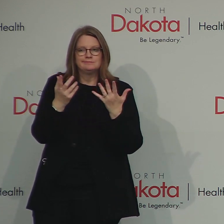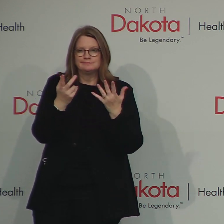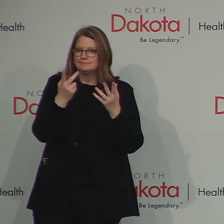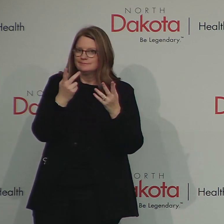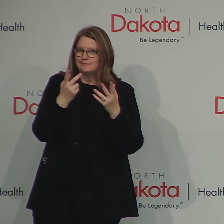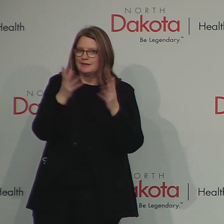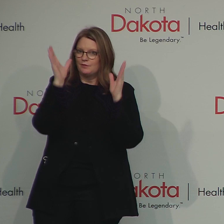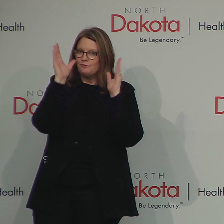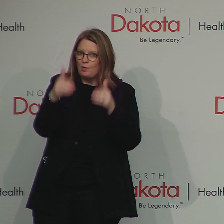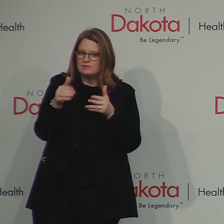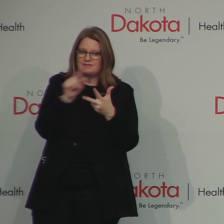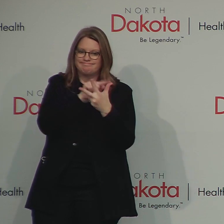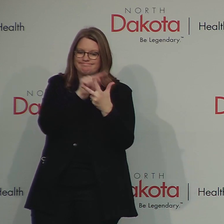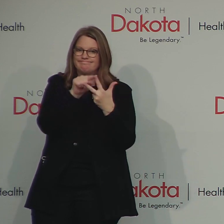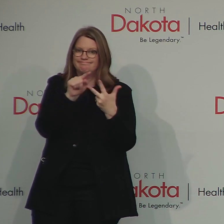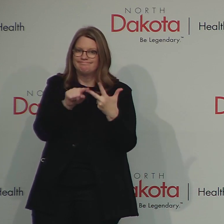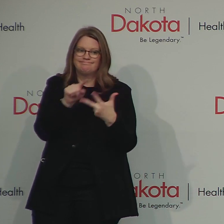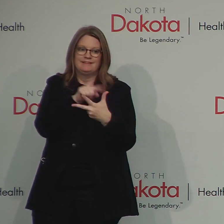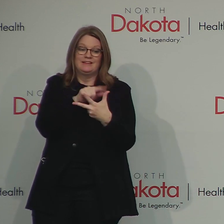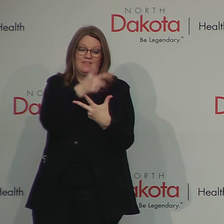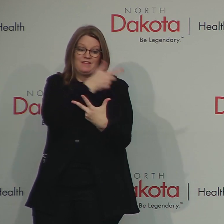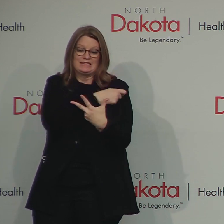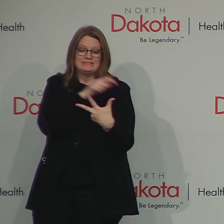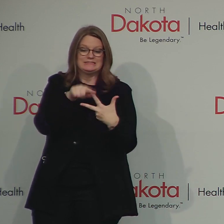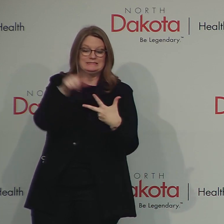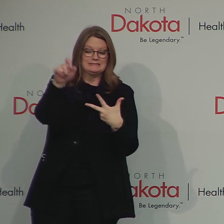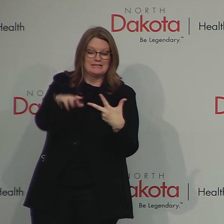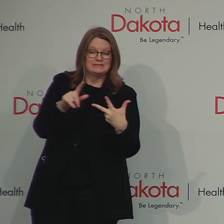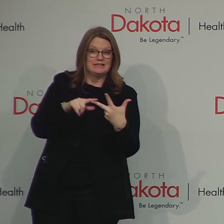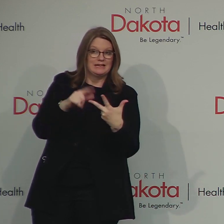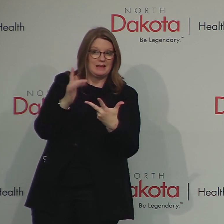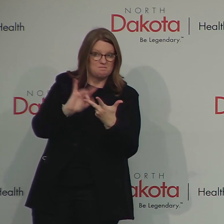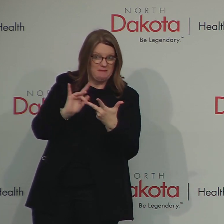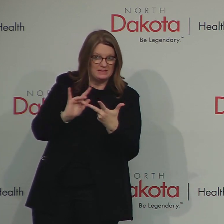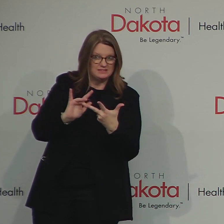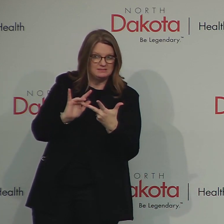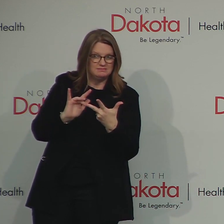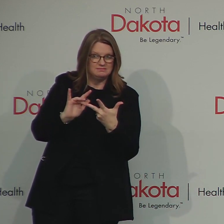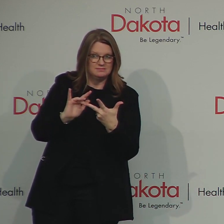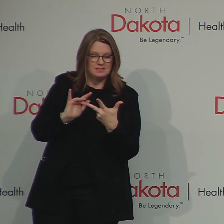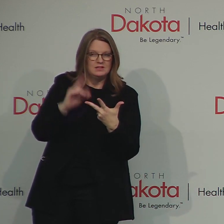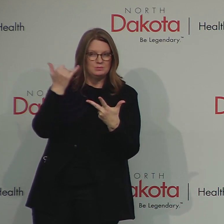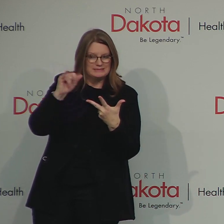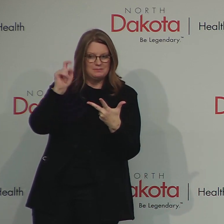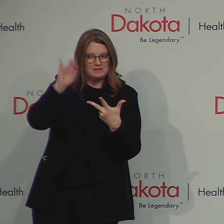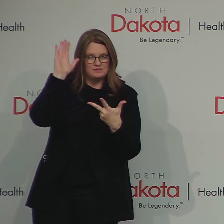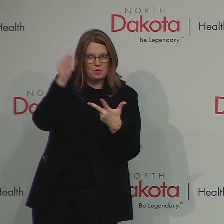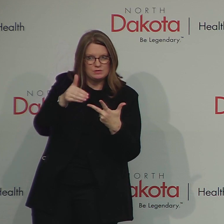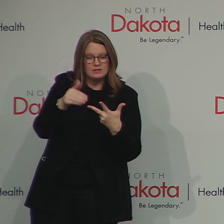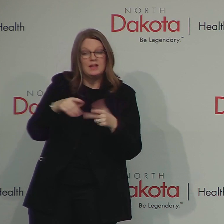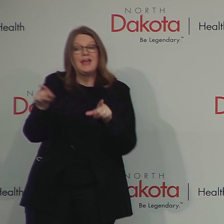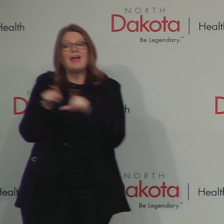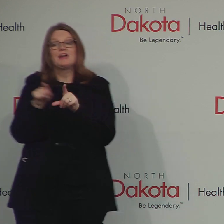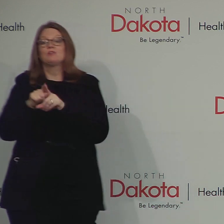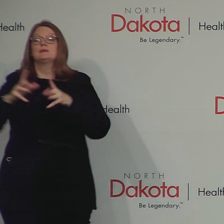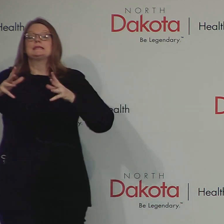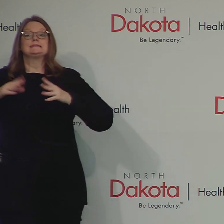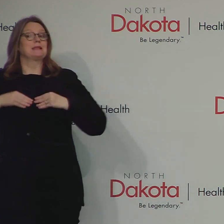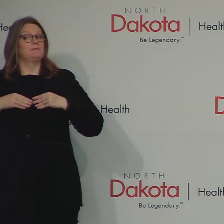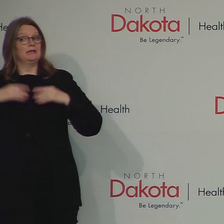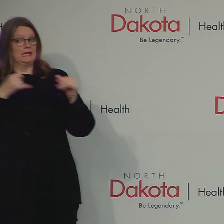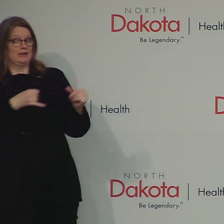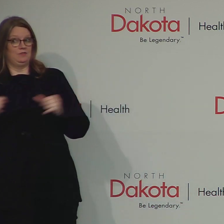focus on the vaccine, surveillance testing, and therapeutics, and all of us utilizing the common sense protocols and